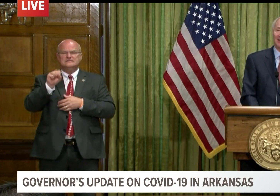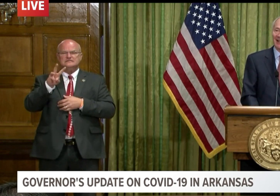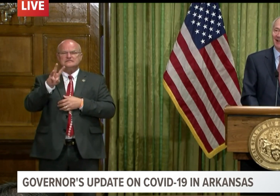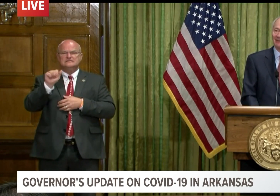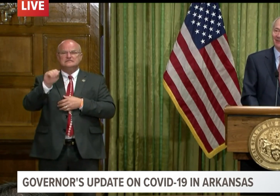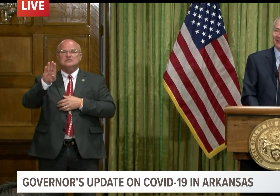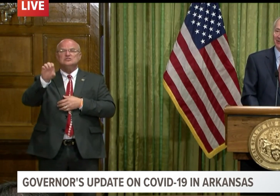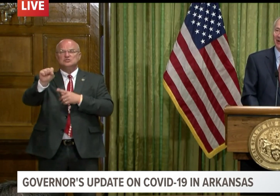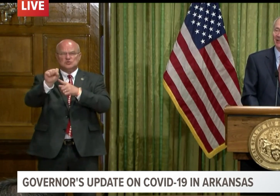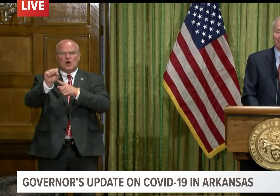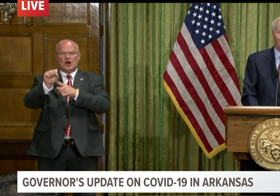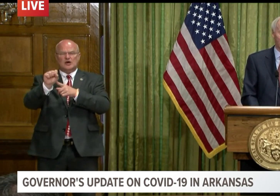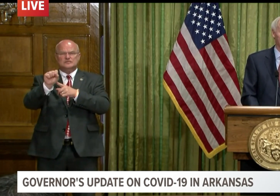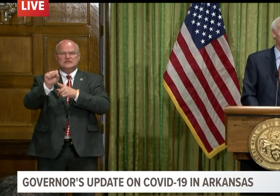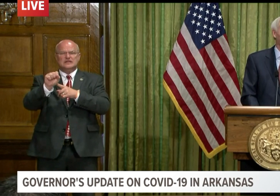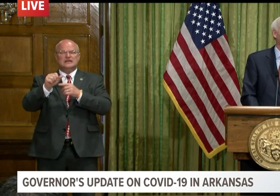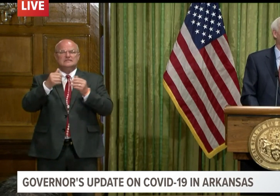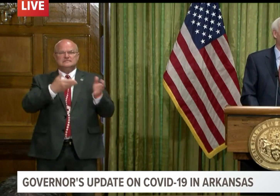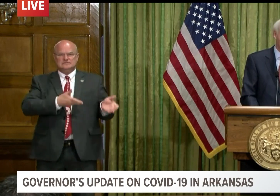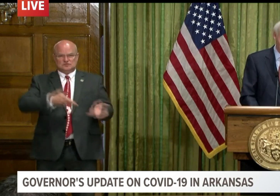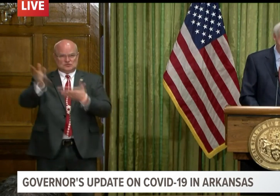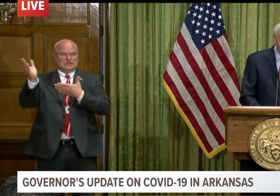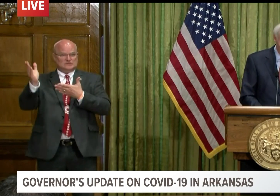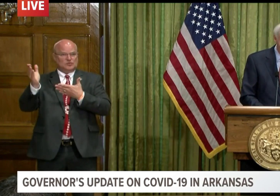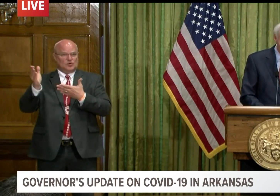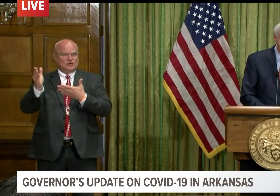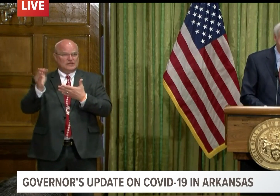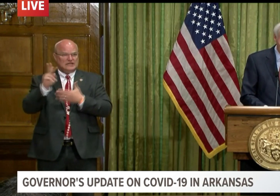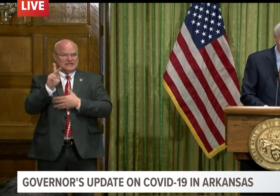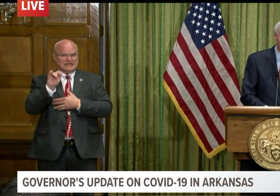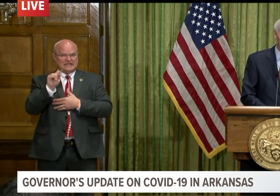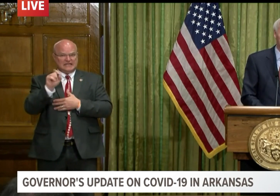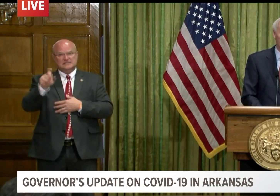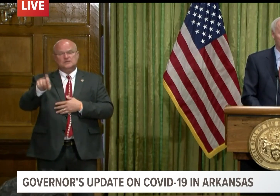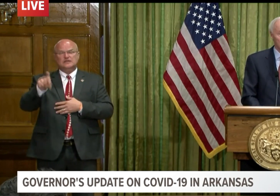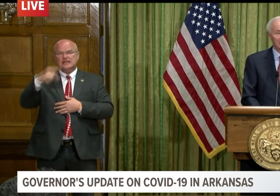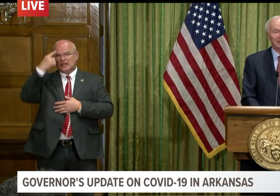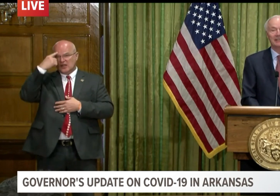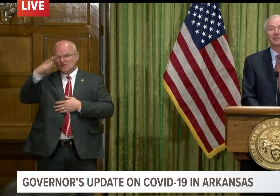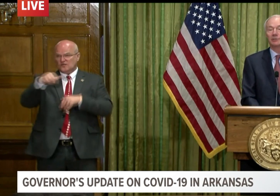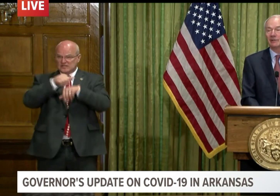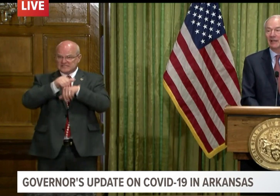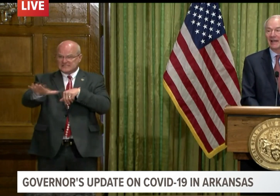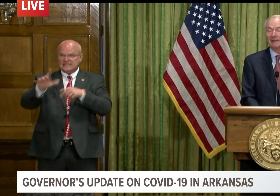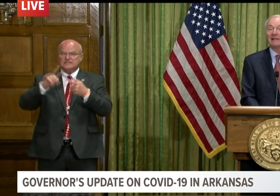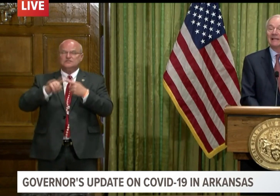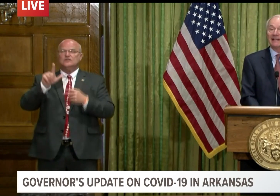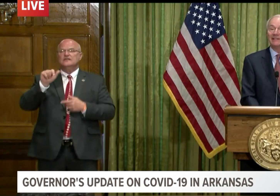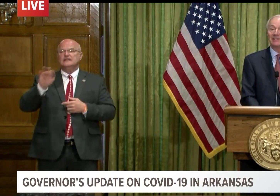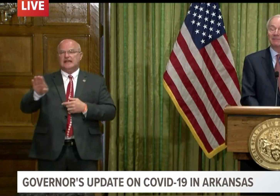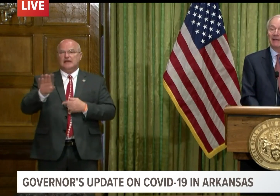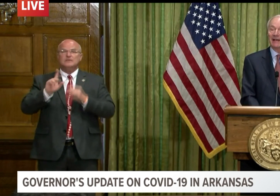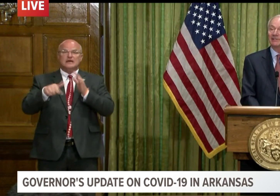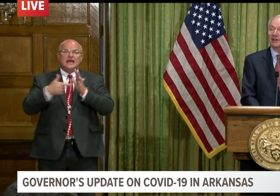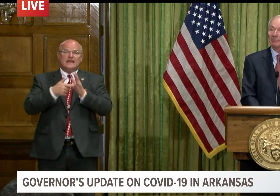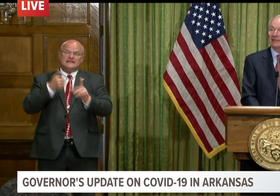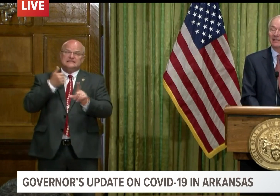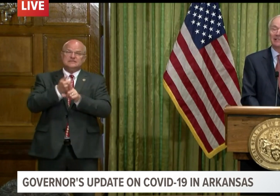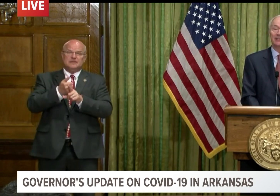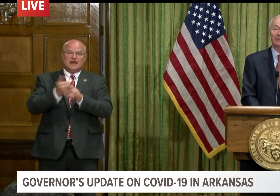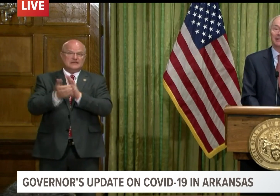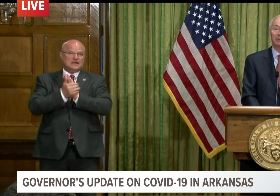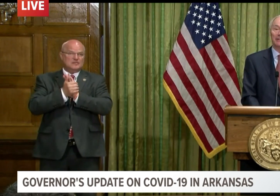swabs, to have the transported kits that we need for sending it to the lab. And this impacts